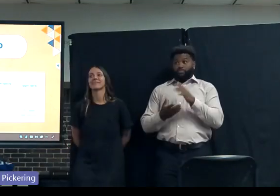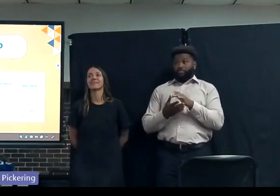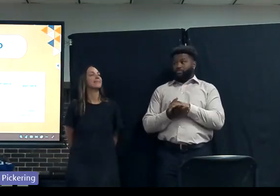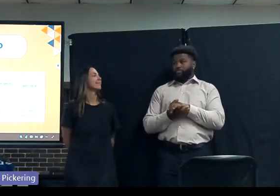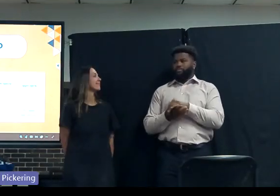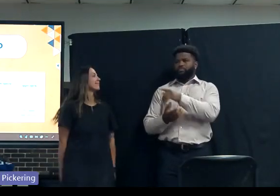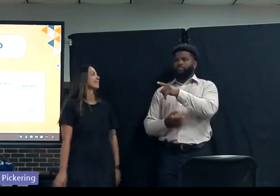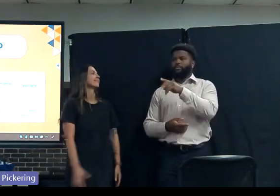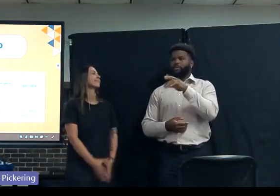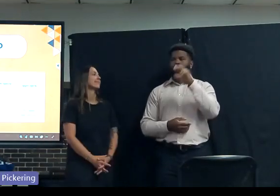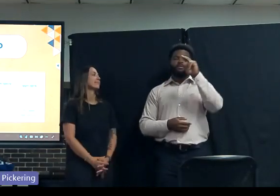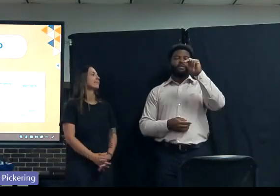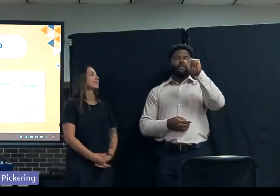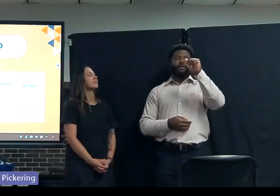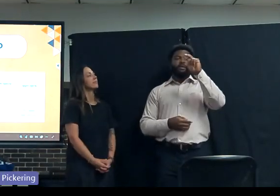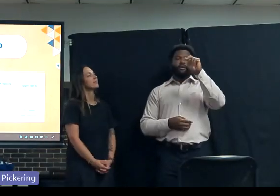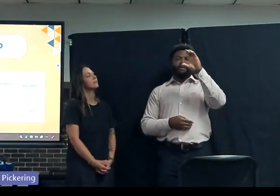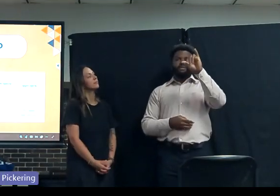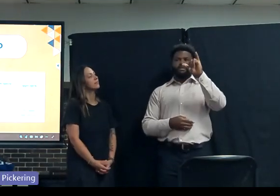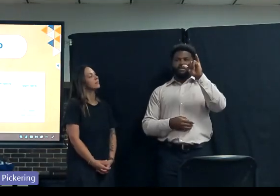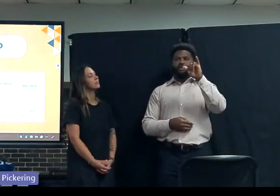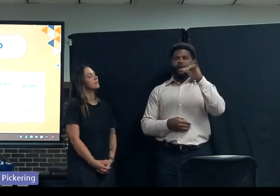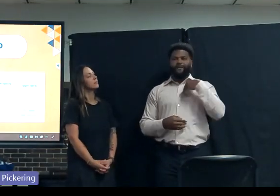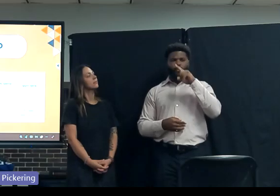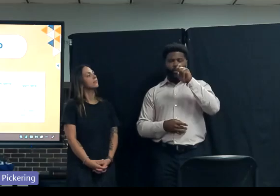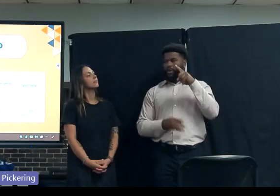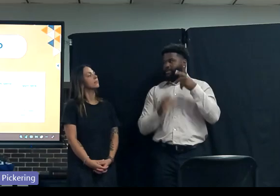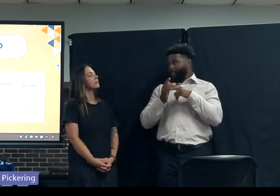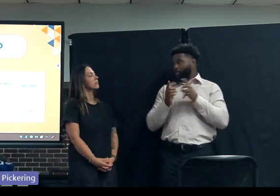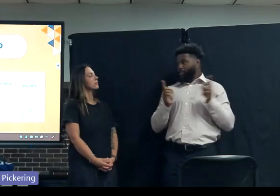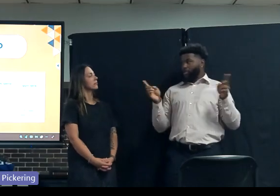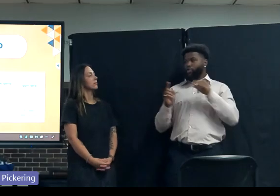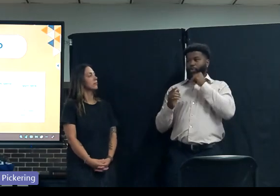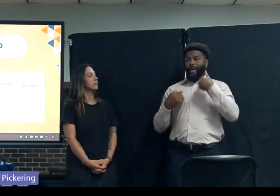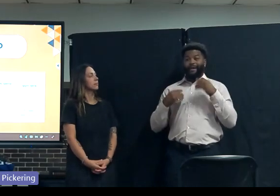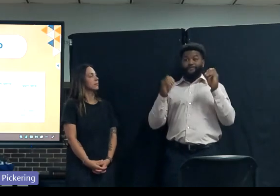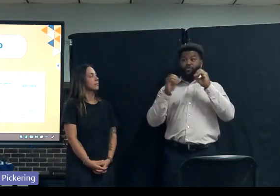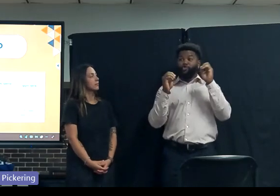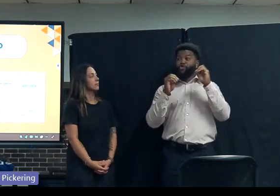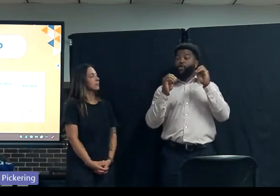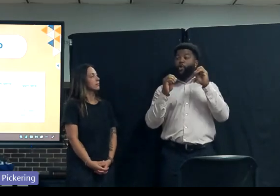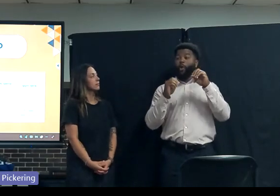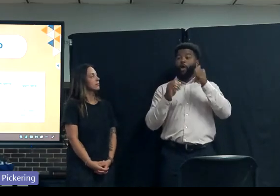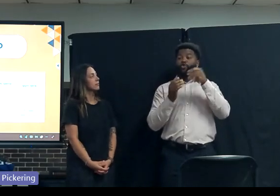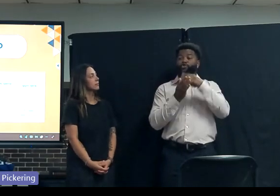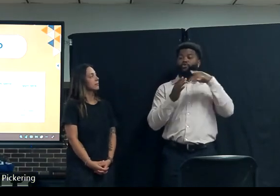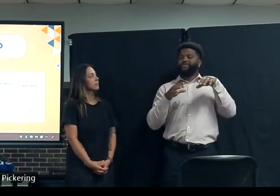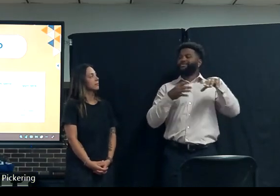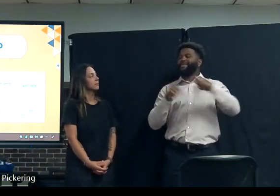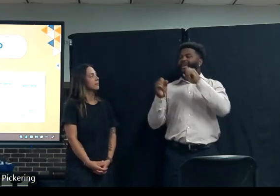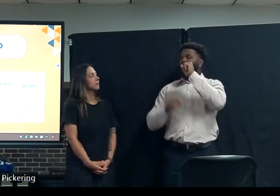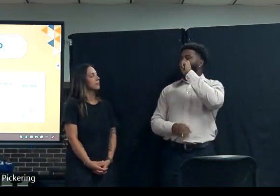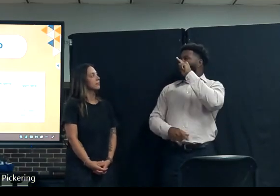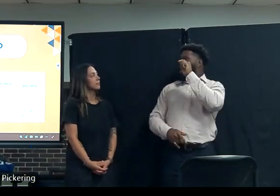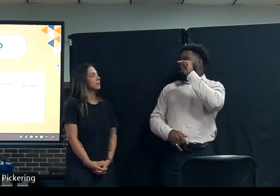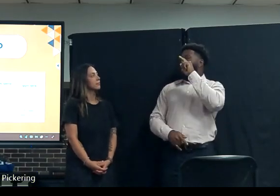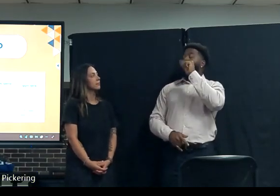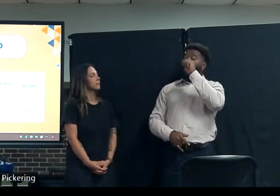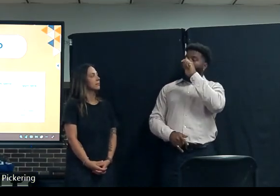I have a question. So you don't have any students take the alternate assessment?